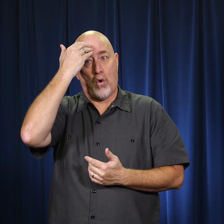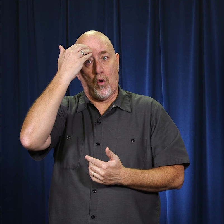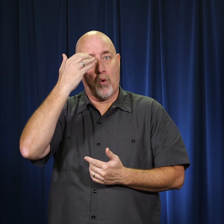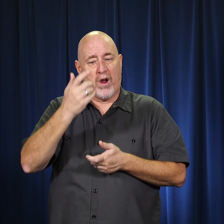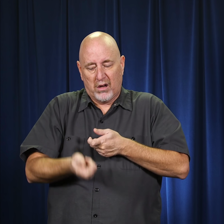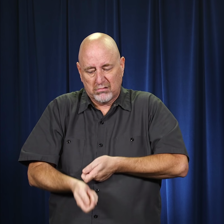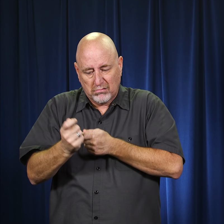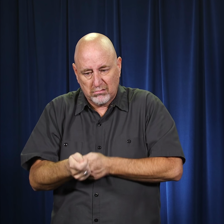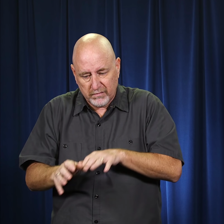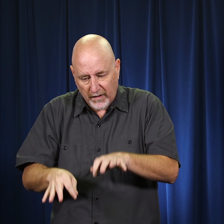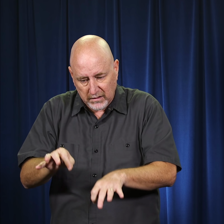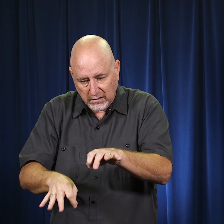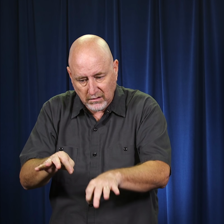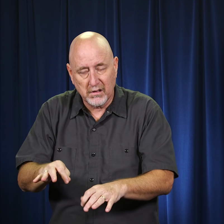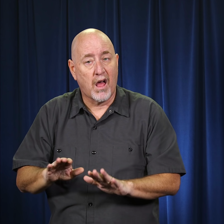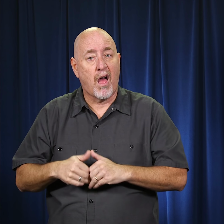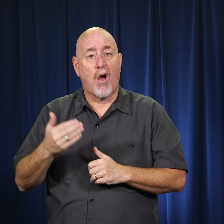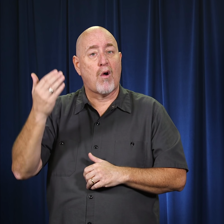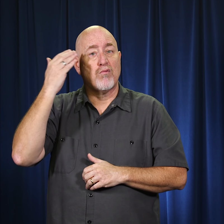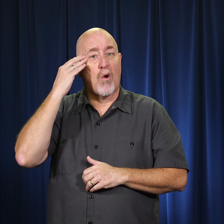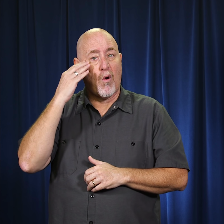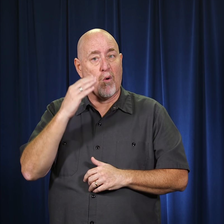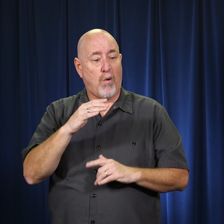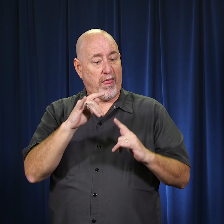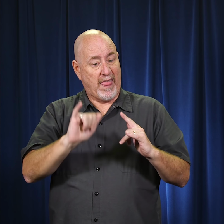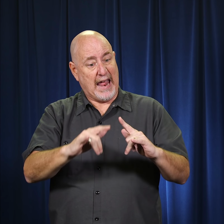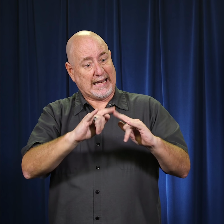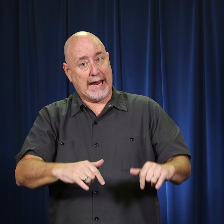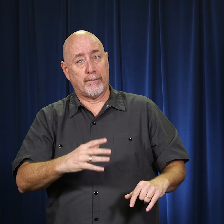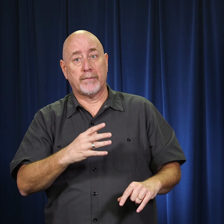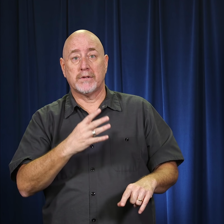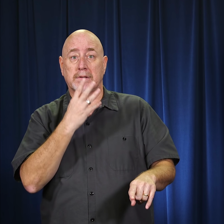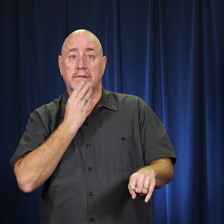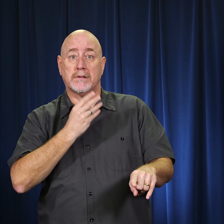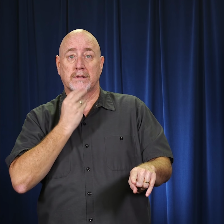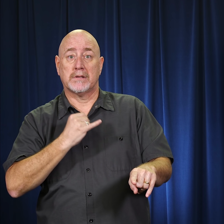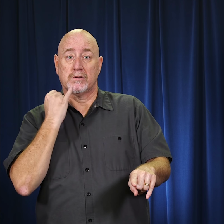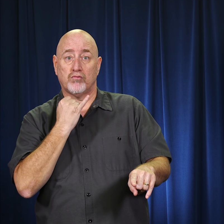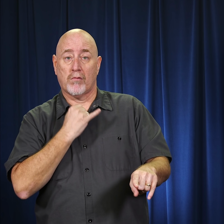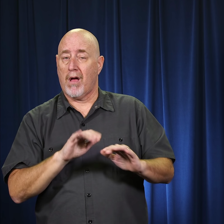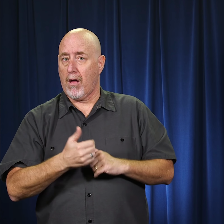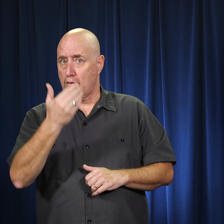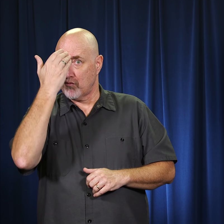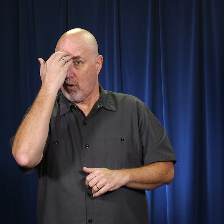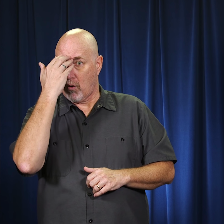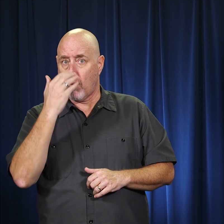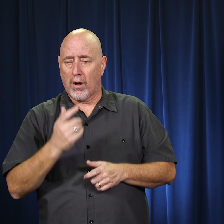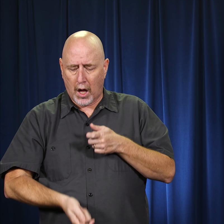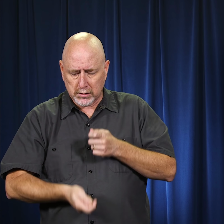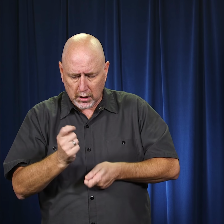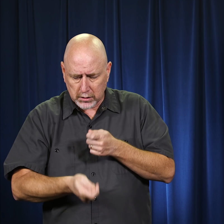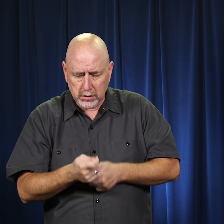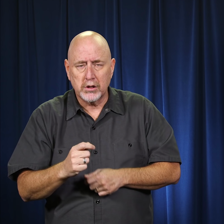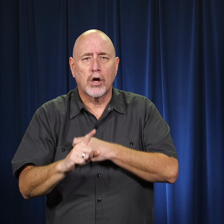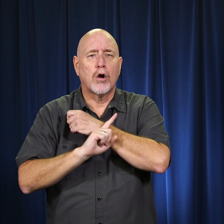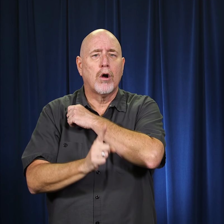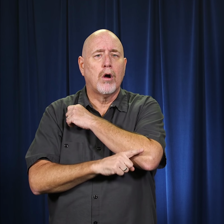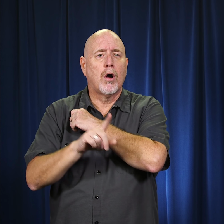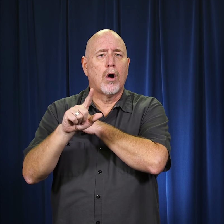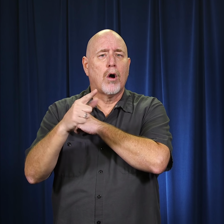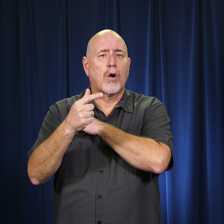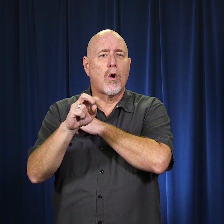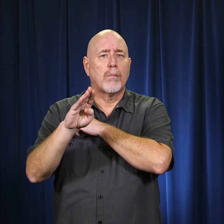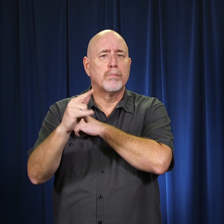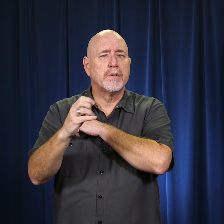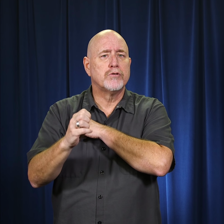tell in many archaeological finds that this camp is a camp of Israelites, is that when they look through the garbage,